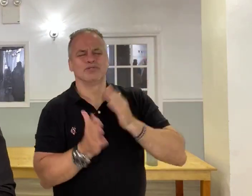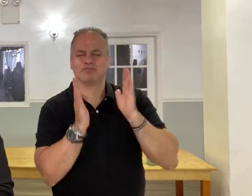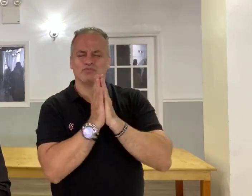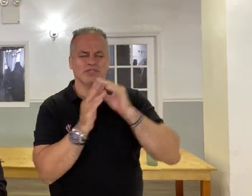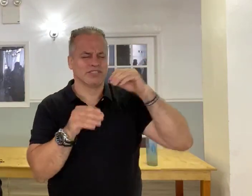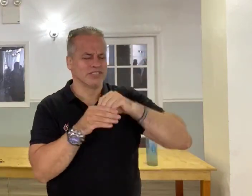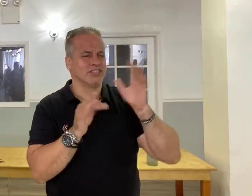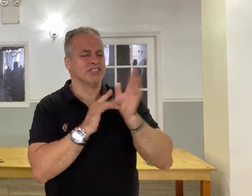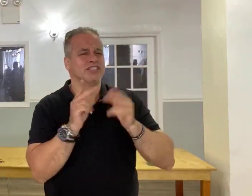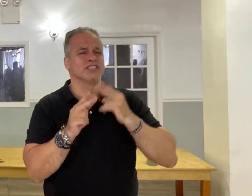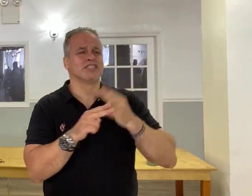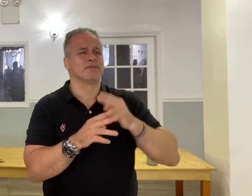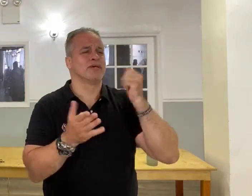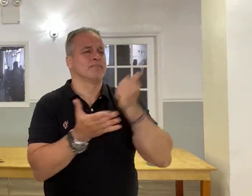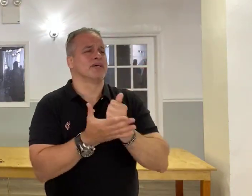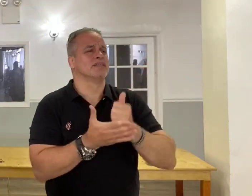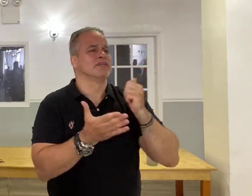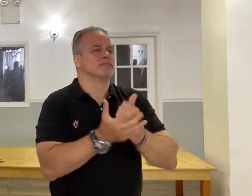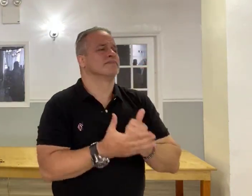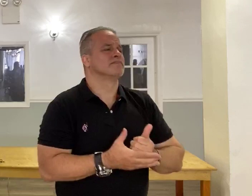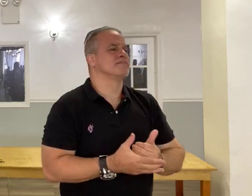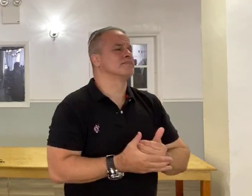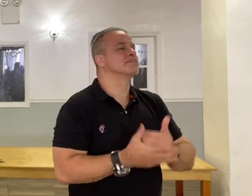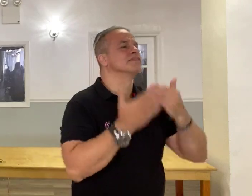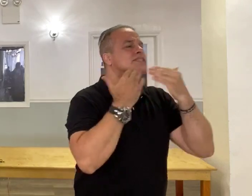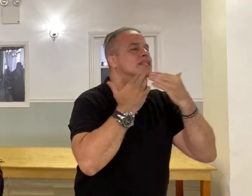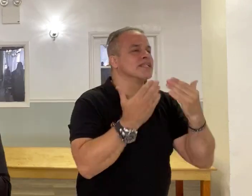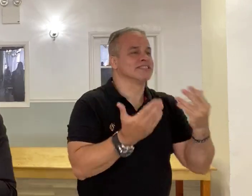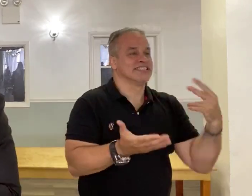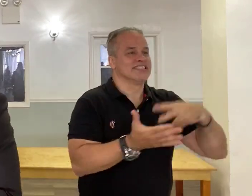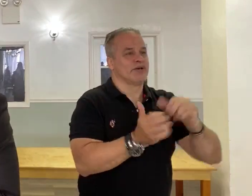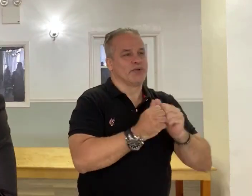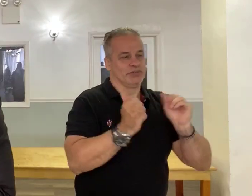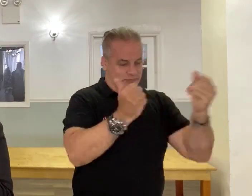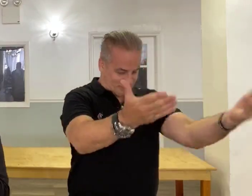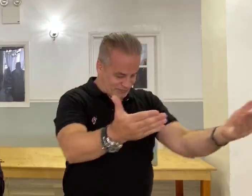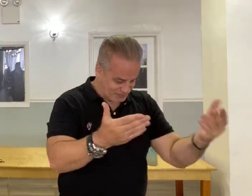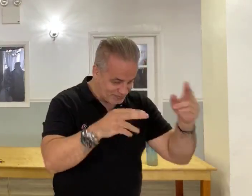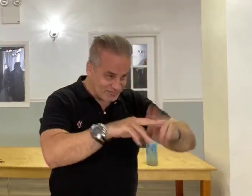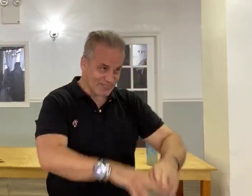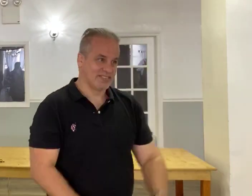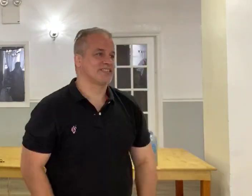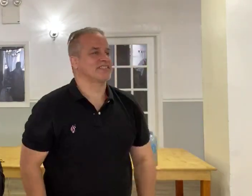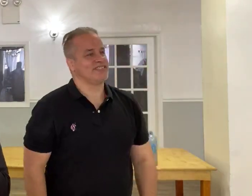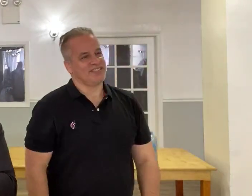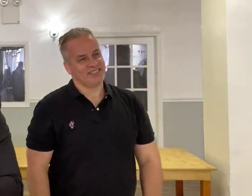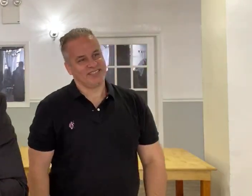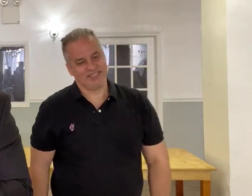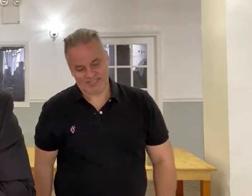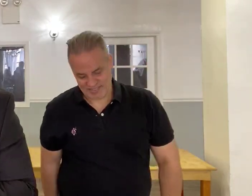name. Amen. Thank you. Thank you for standing with us this morning.